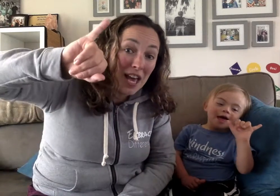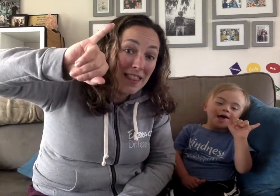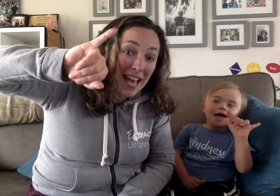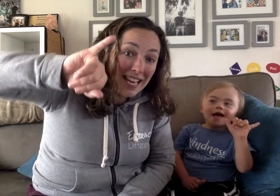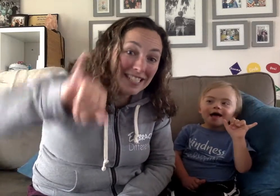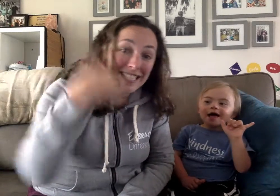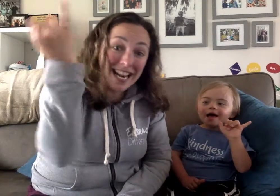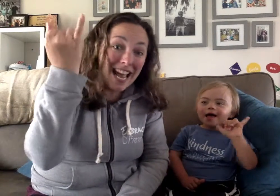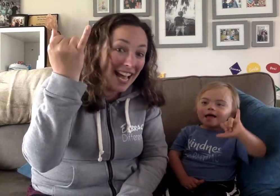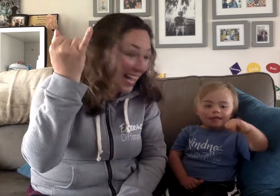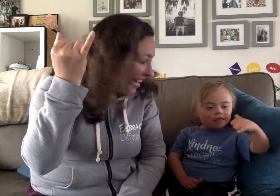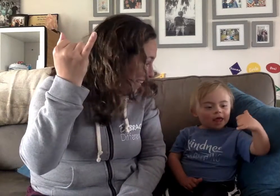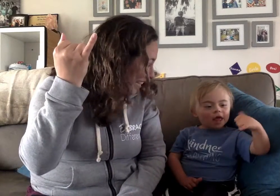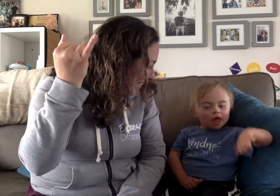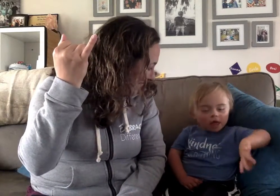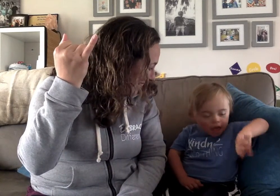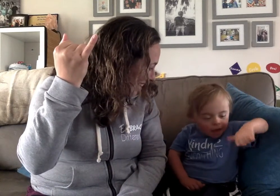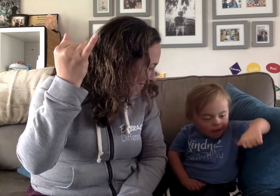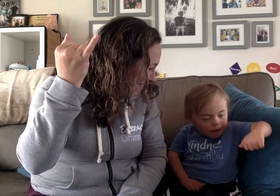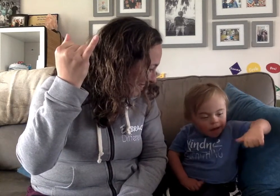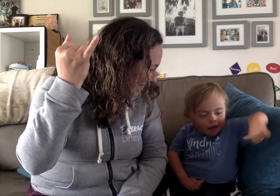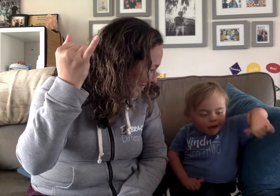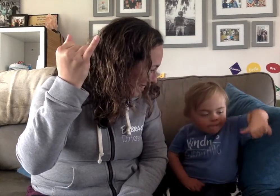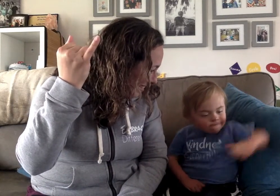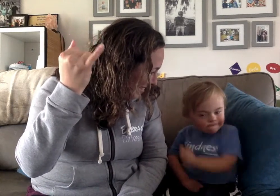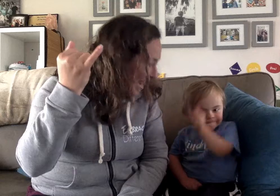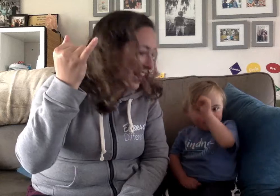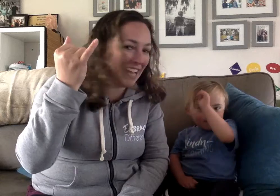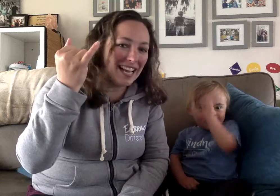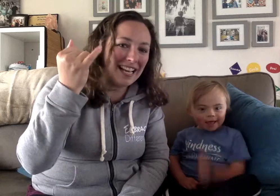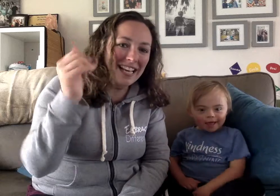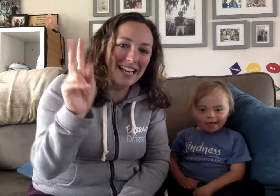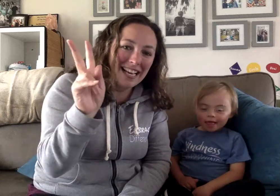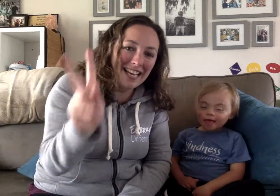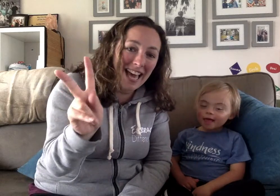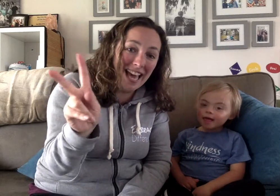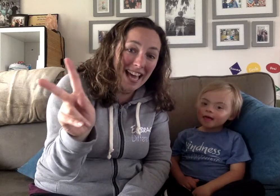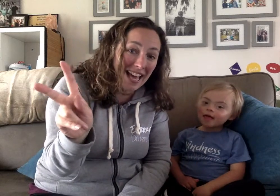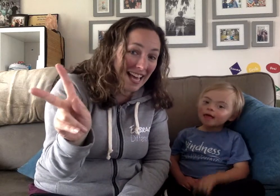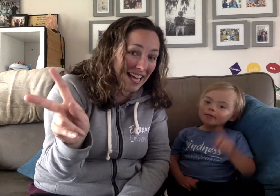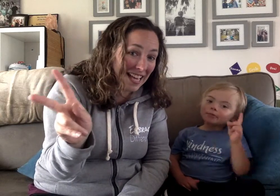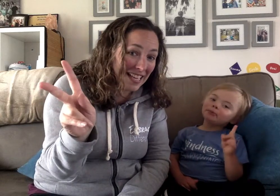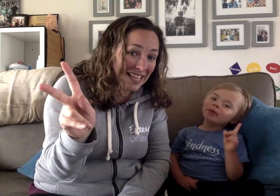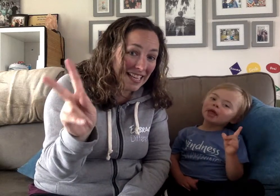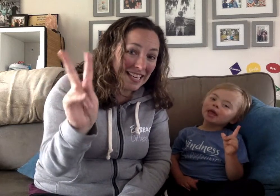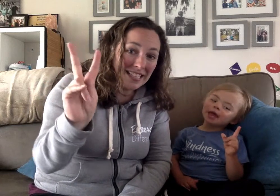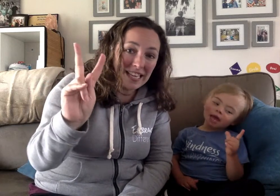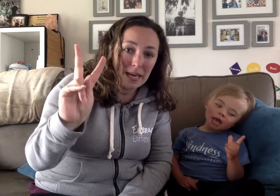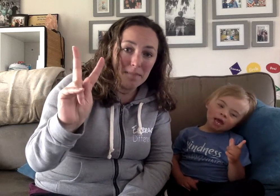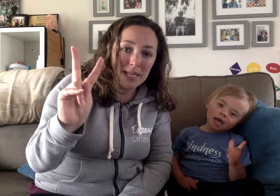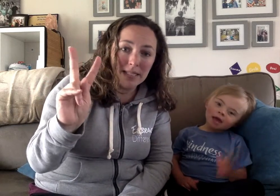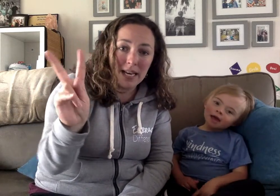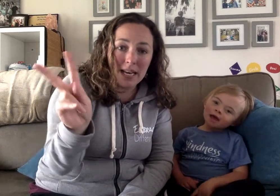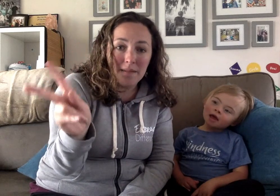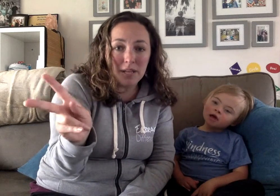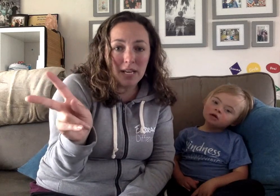And then J. You're good at that one. J. K. K. It's like a peace sign, but kind